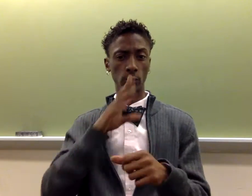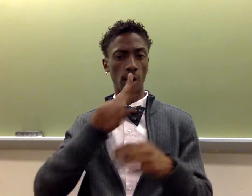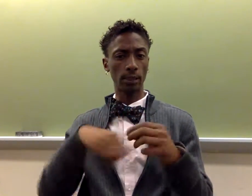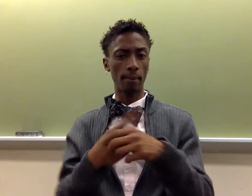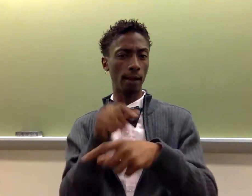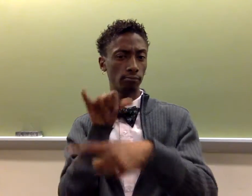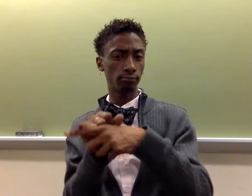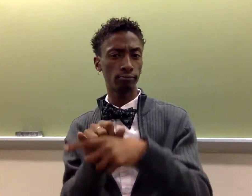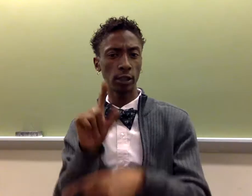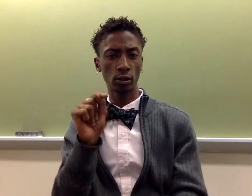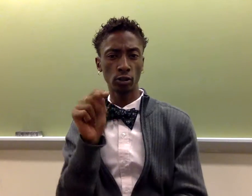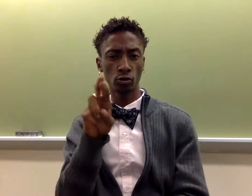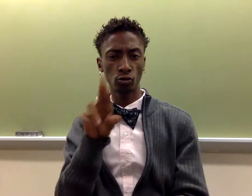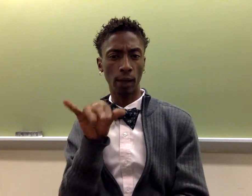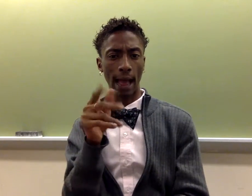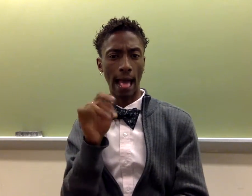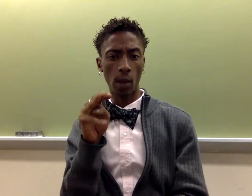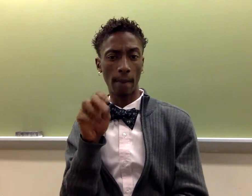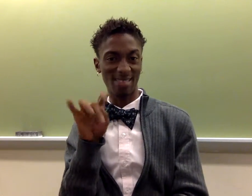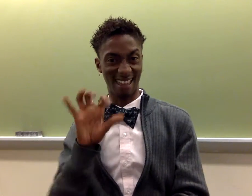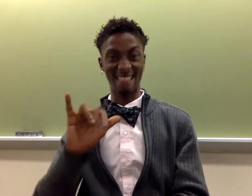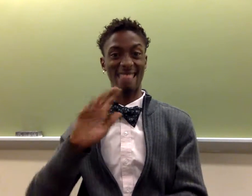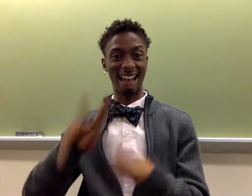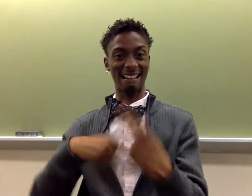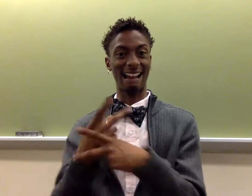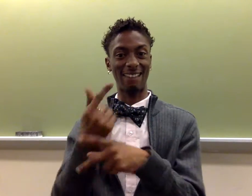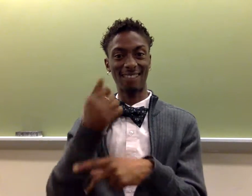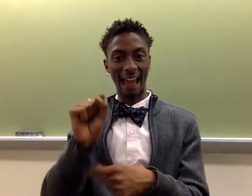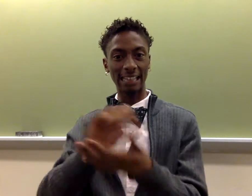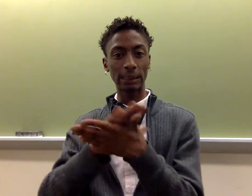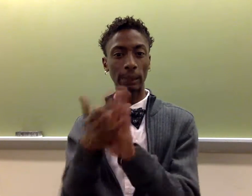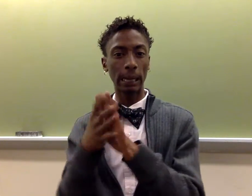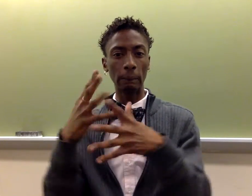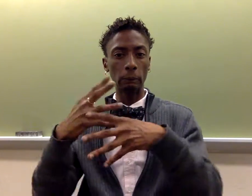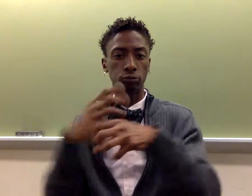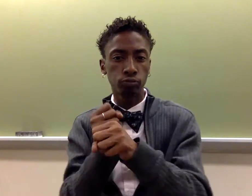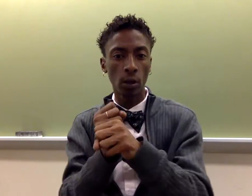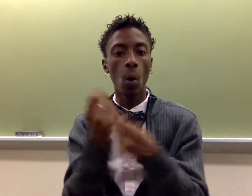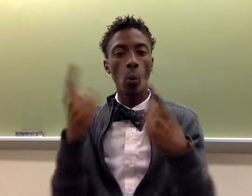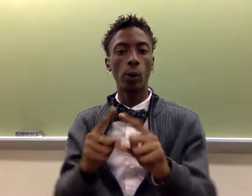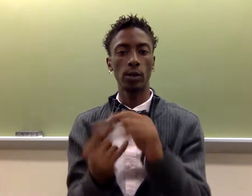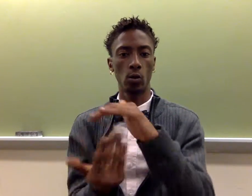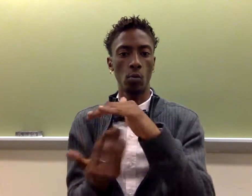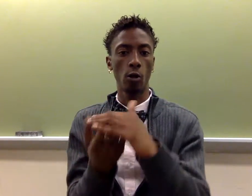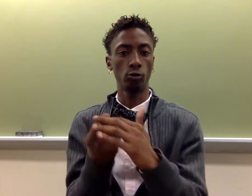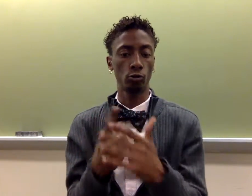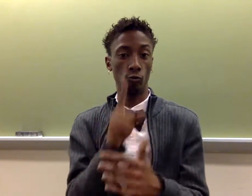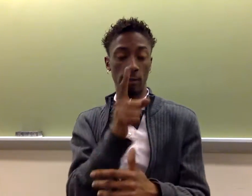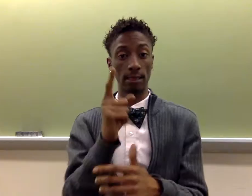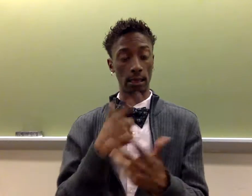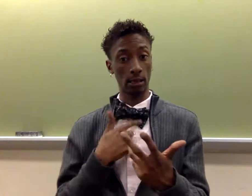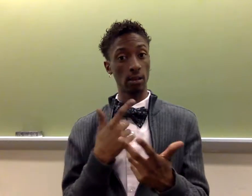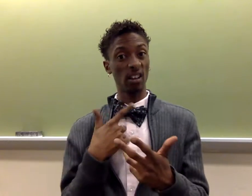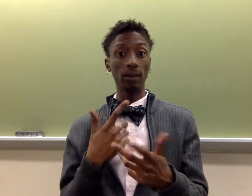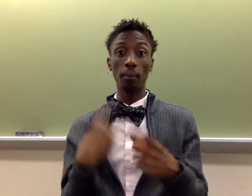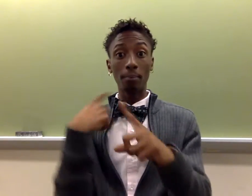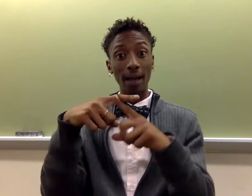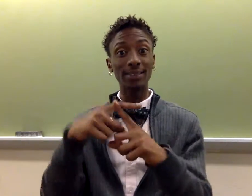trihalomethanes, gases like that get concentrated when you boil them. So in fact, as well as some of those heavy metals. So all